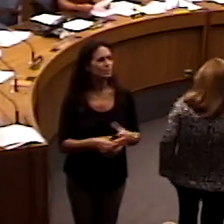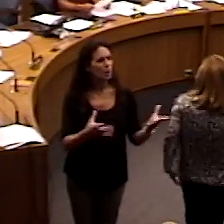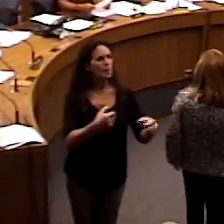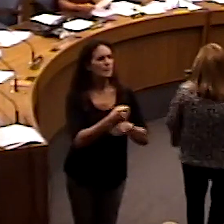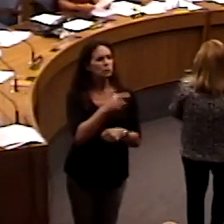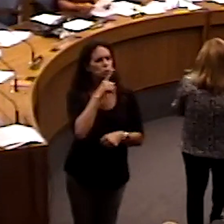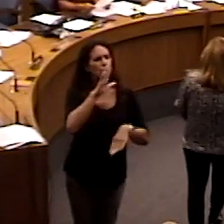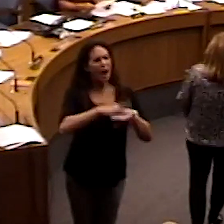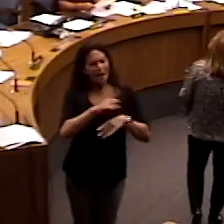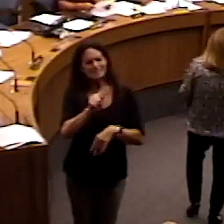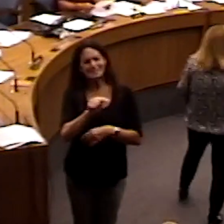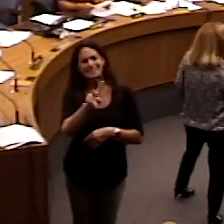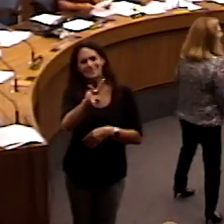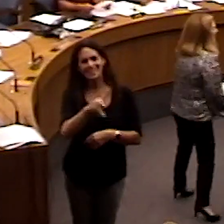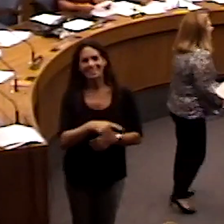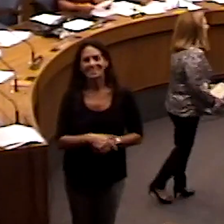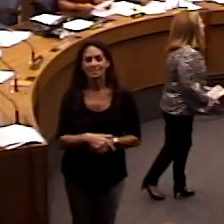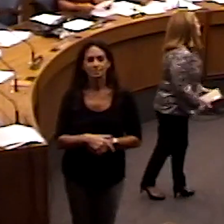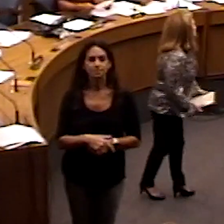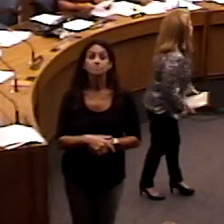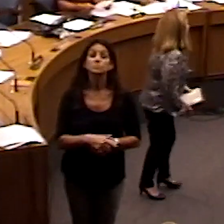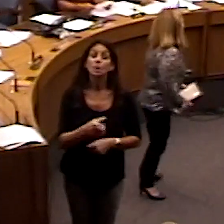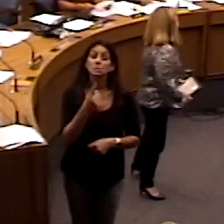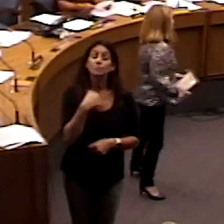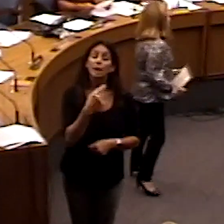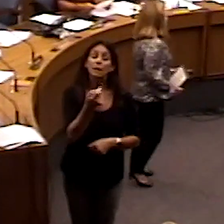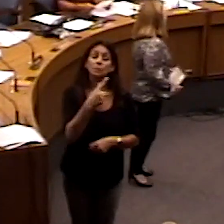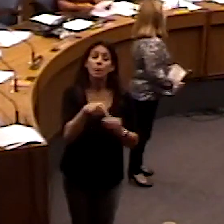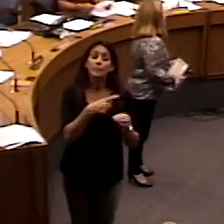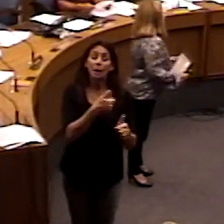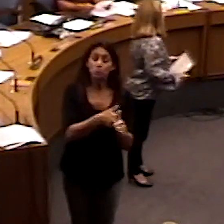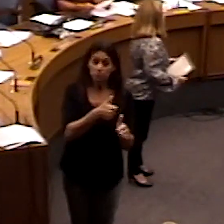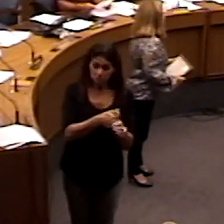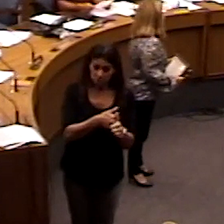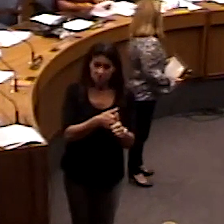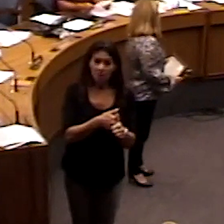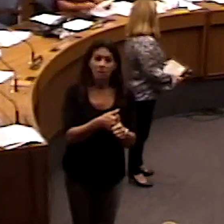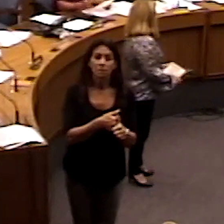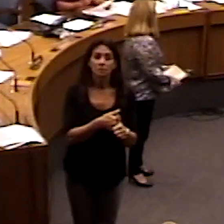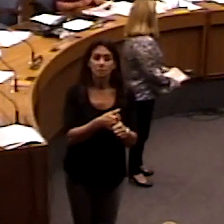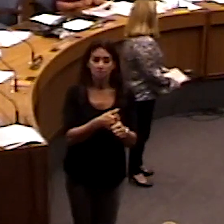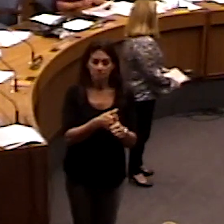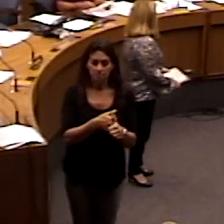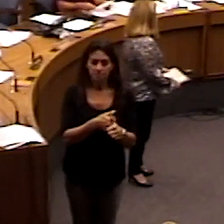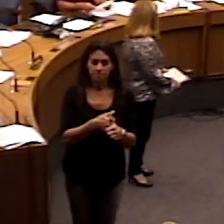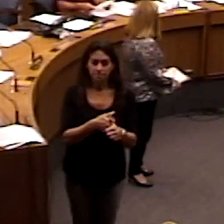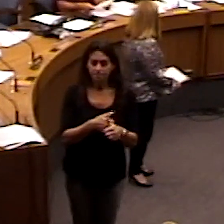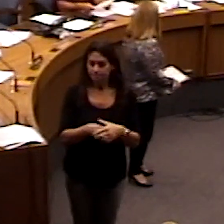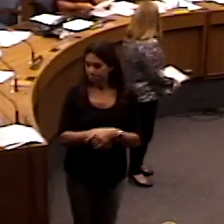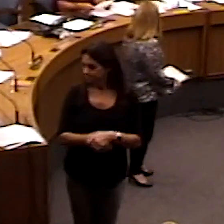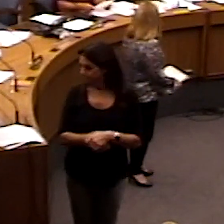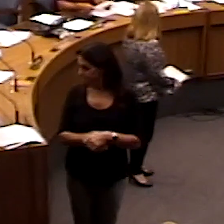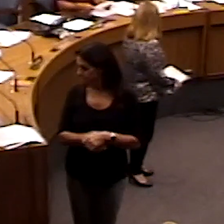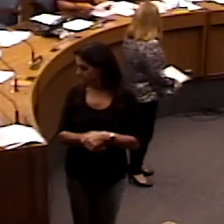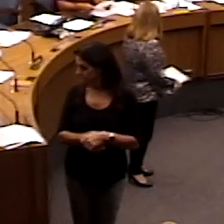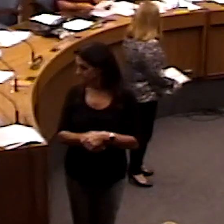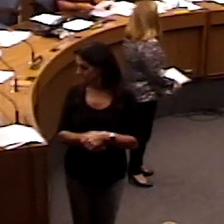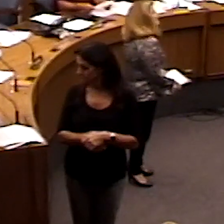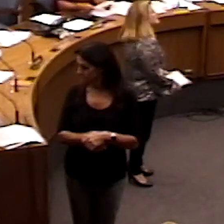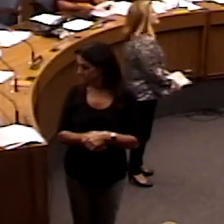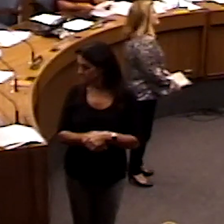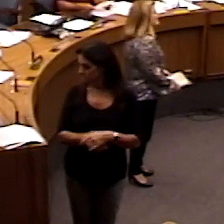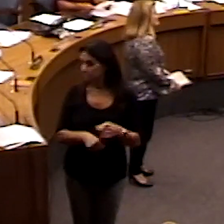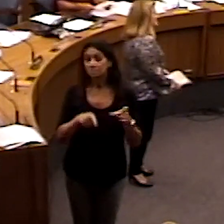Stephen, we'd like to just read a little bit about your background. We have a certificate of commendation presented to you with pride. Stephen Foster